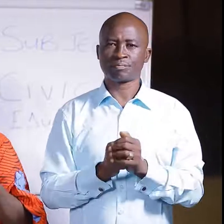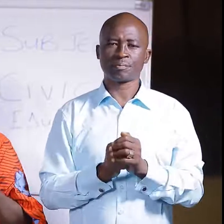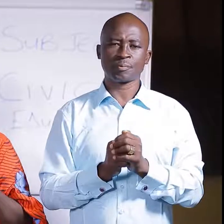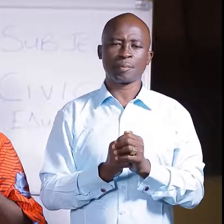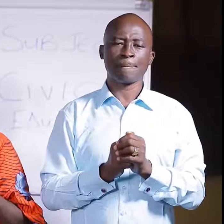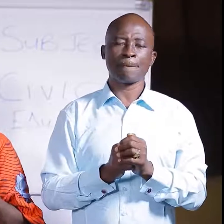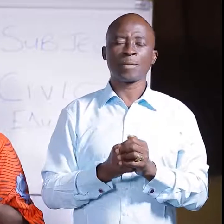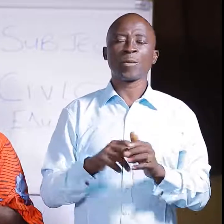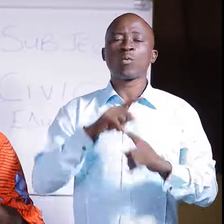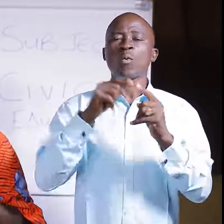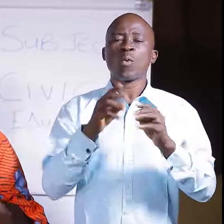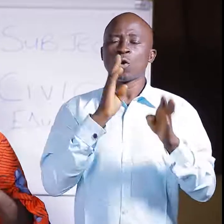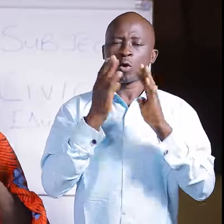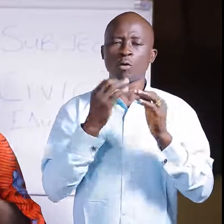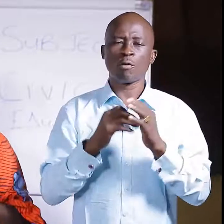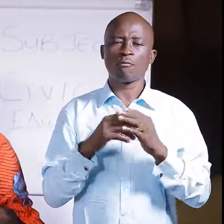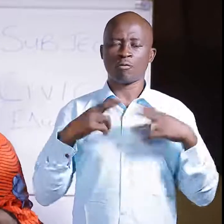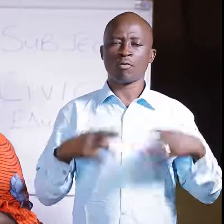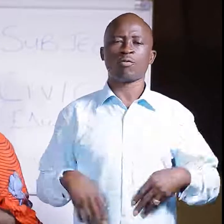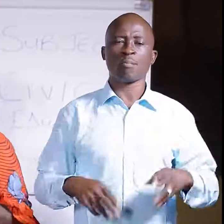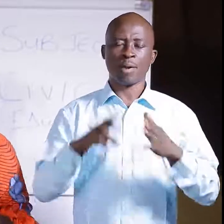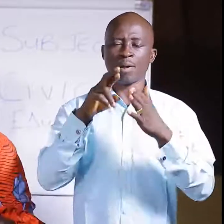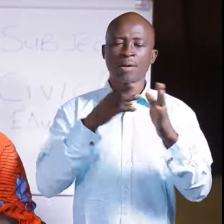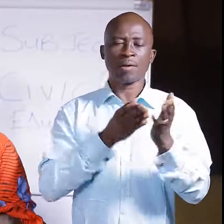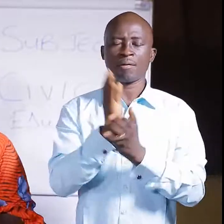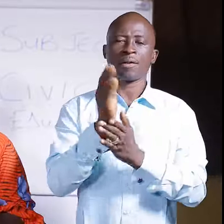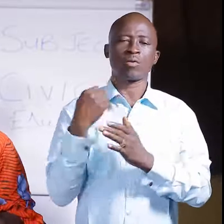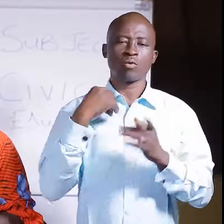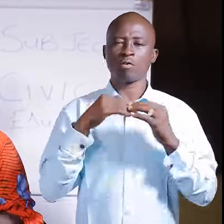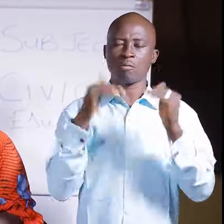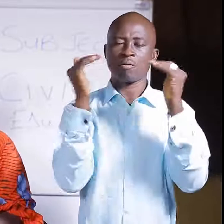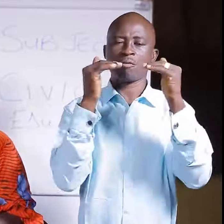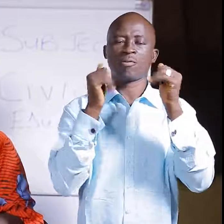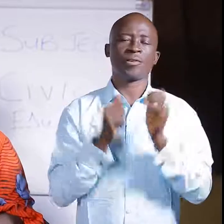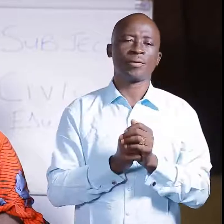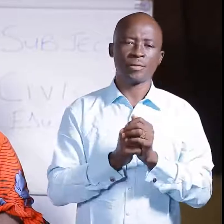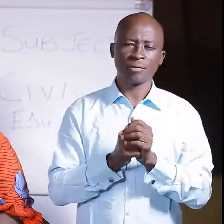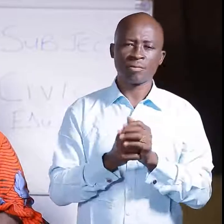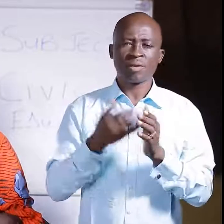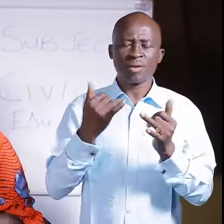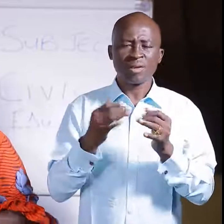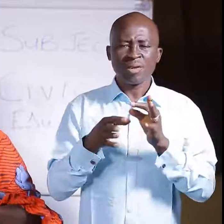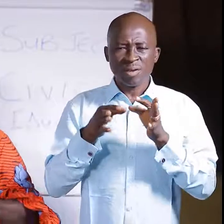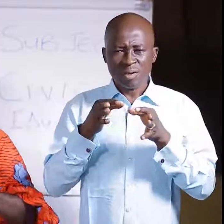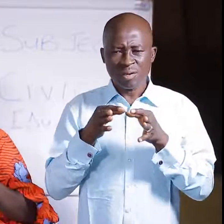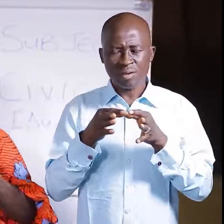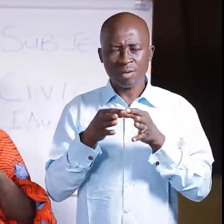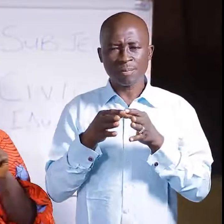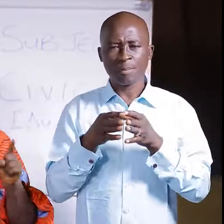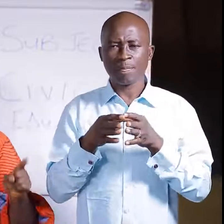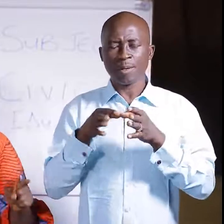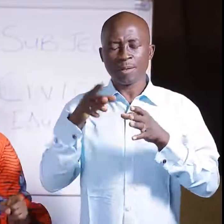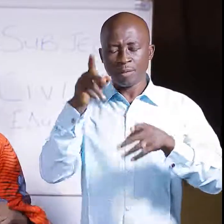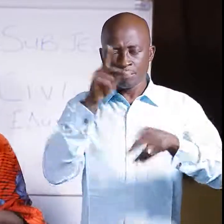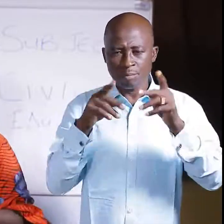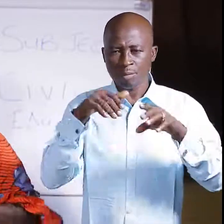about human rights, we talked about equity. Now, if there is people, the people